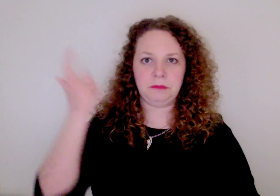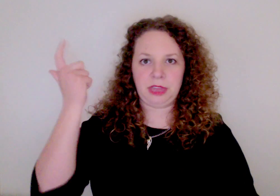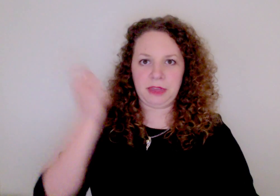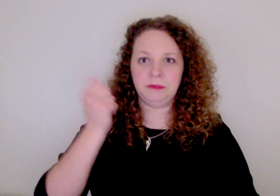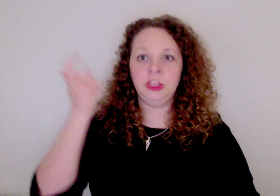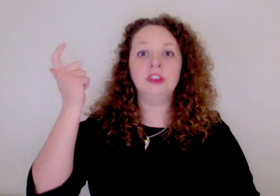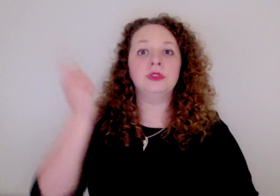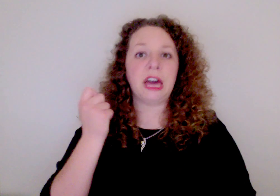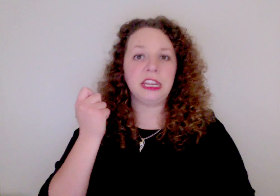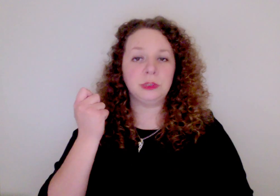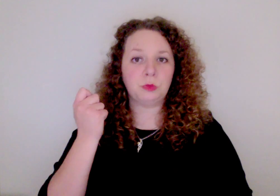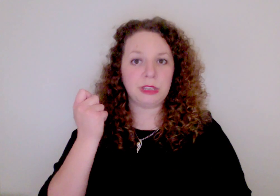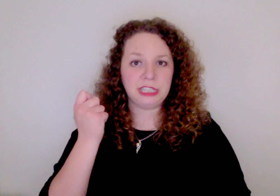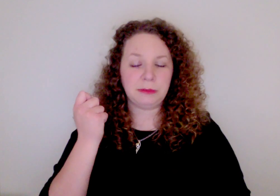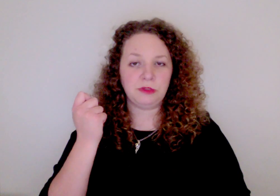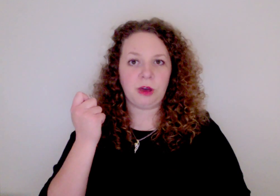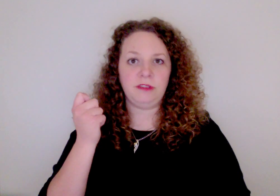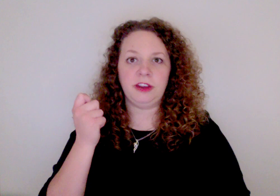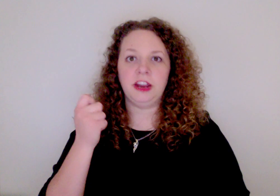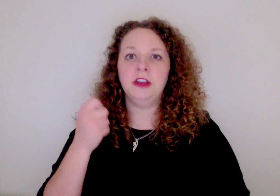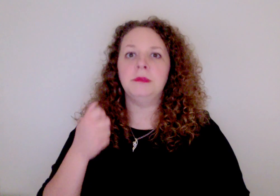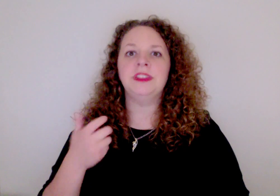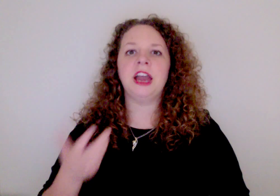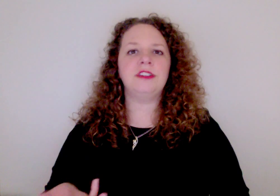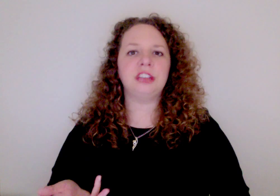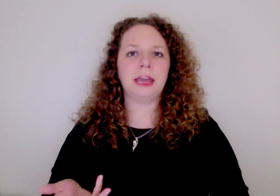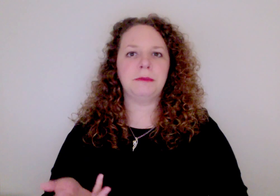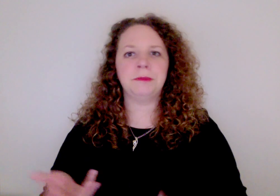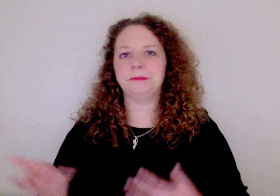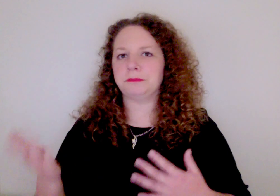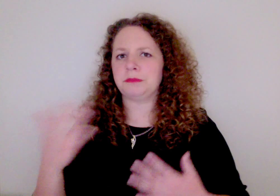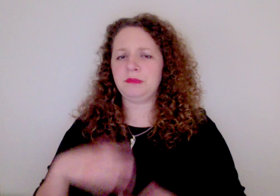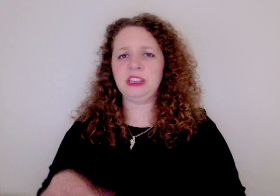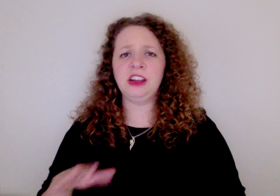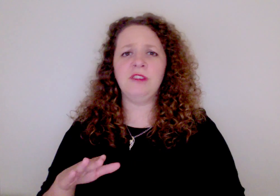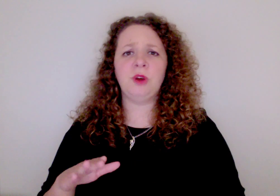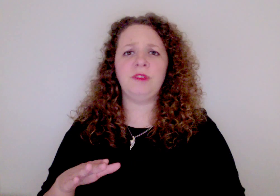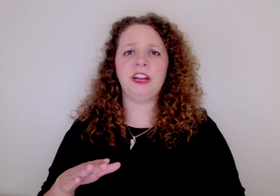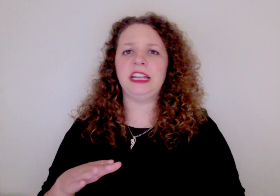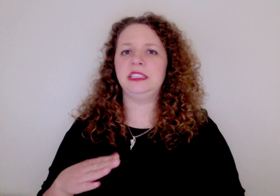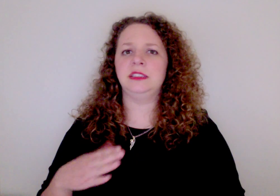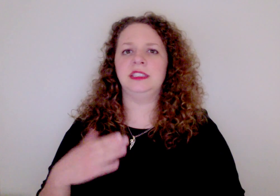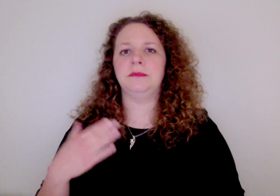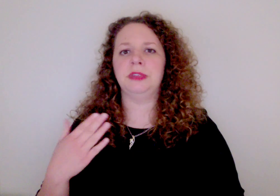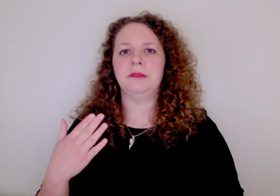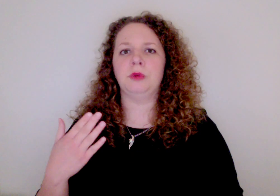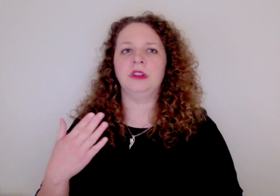okay? So that is one type of welfare. But the other type of welfare is something more